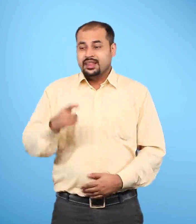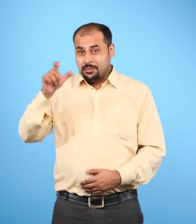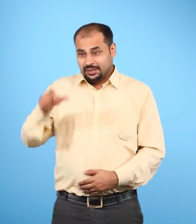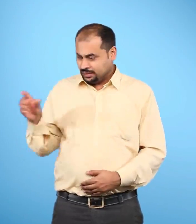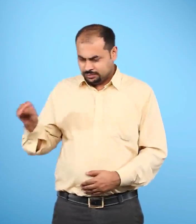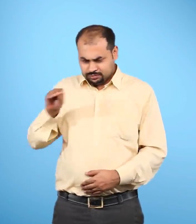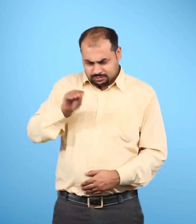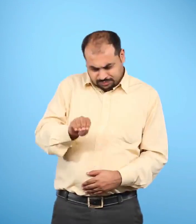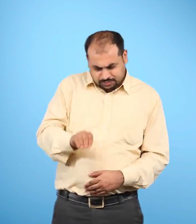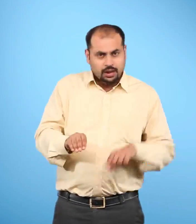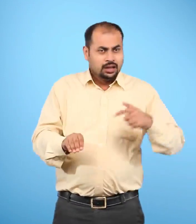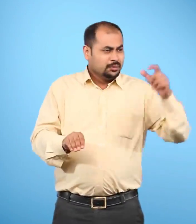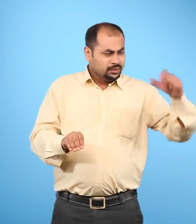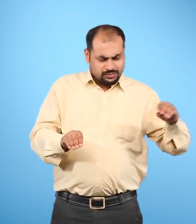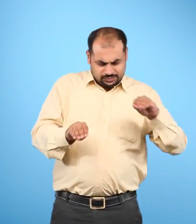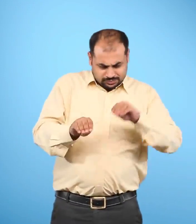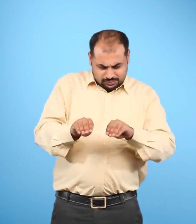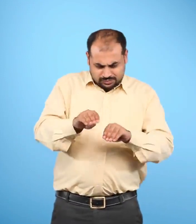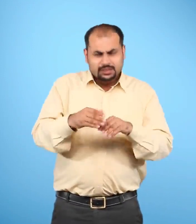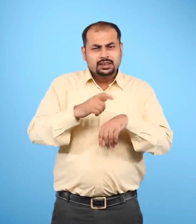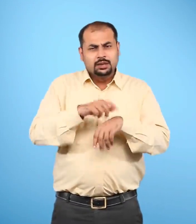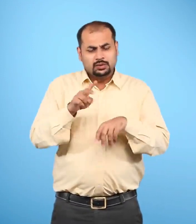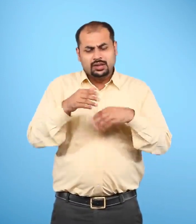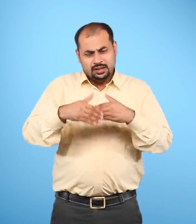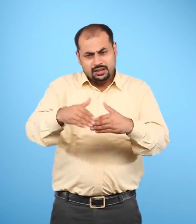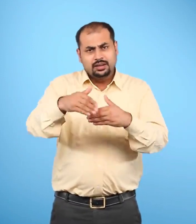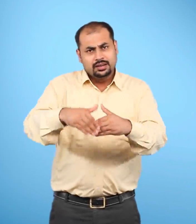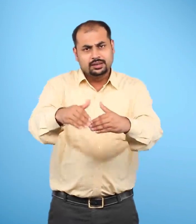until one of you can't go any further.